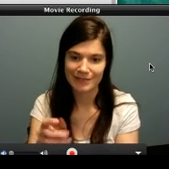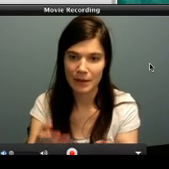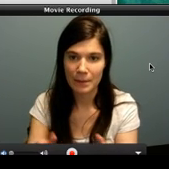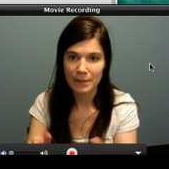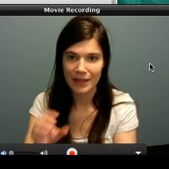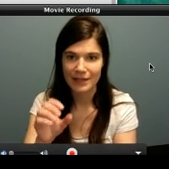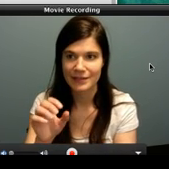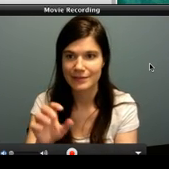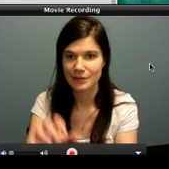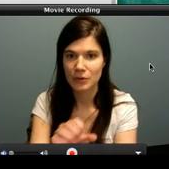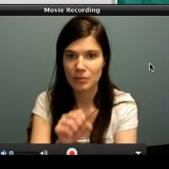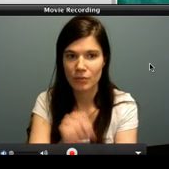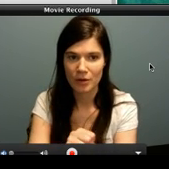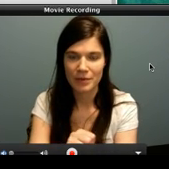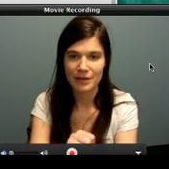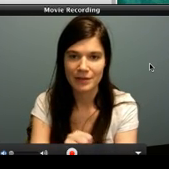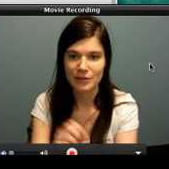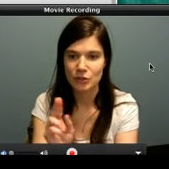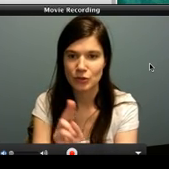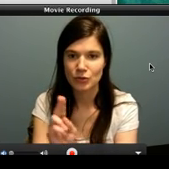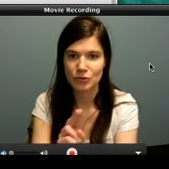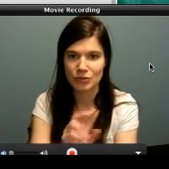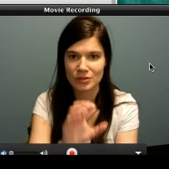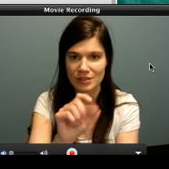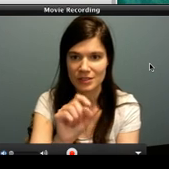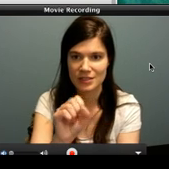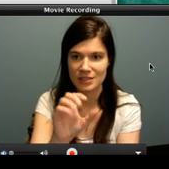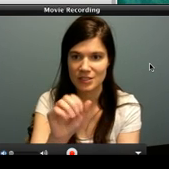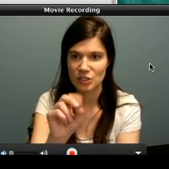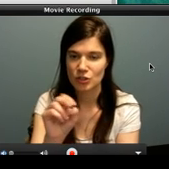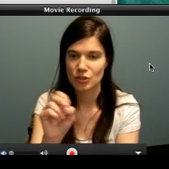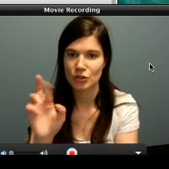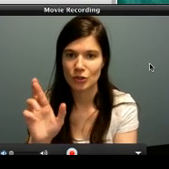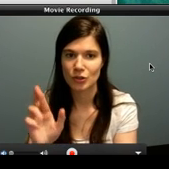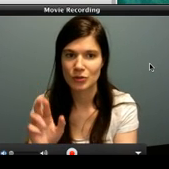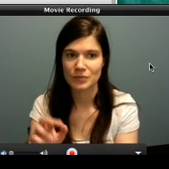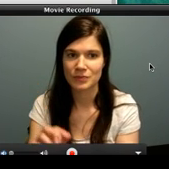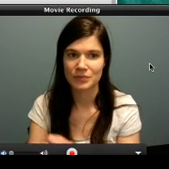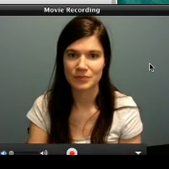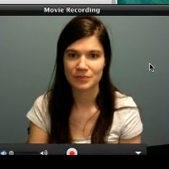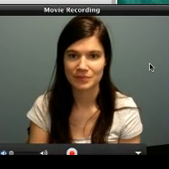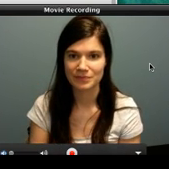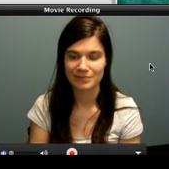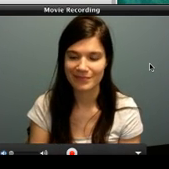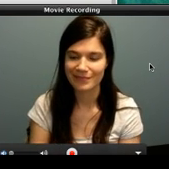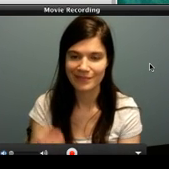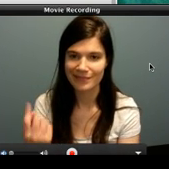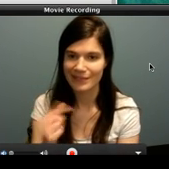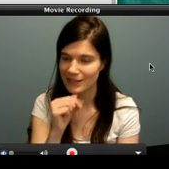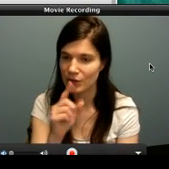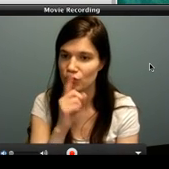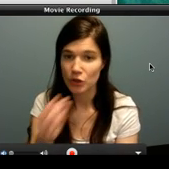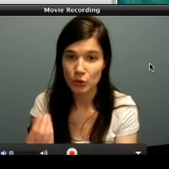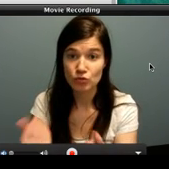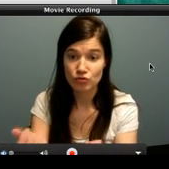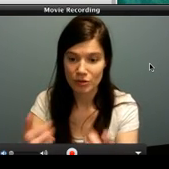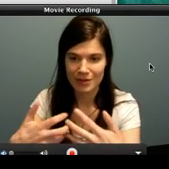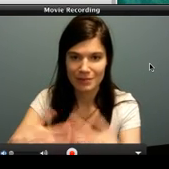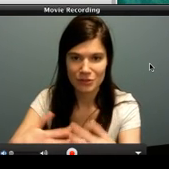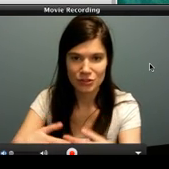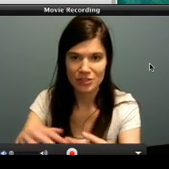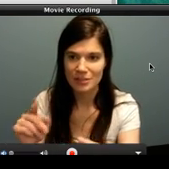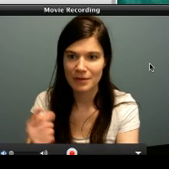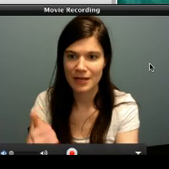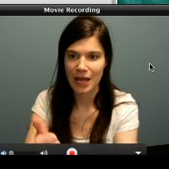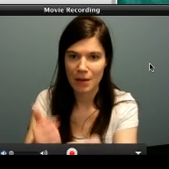using a CT scanner, also called a simulator. A simulator is not an actual treatment machine, but helps us plan